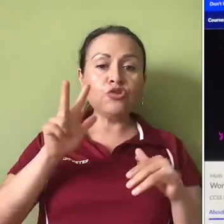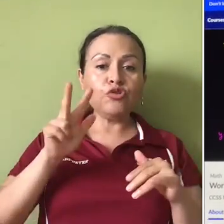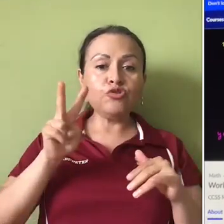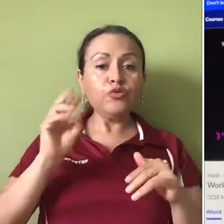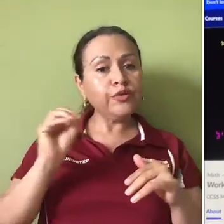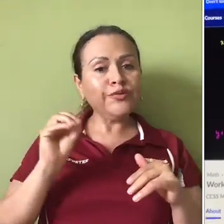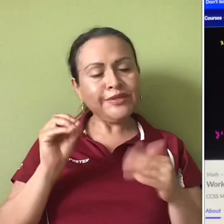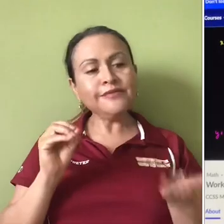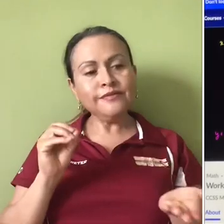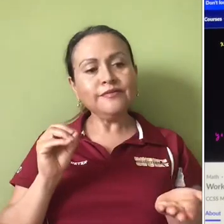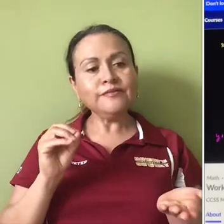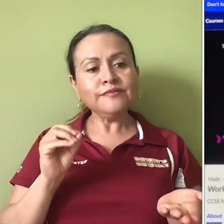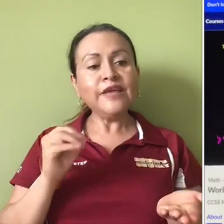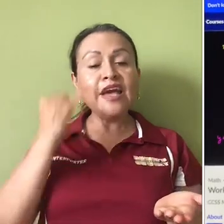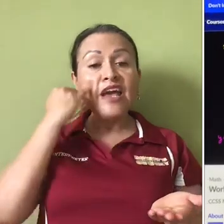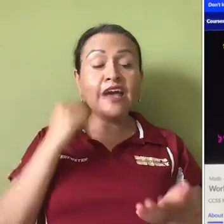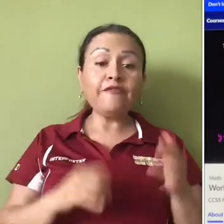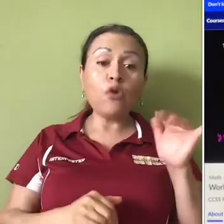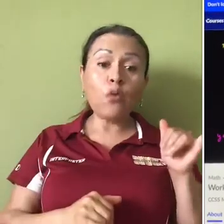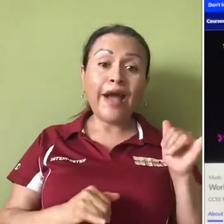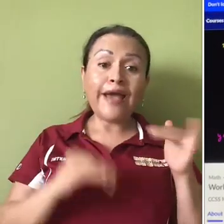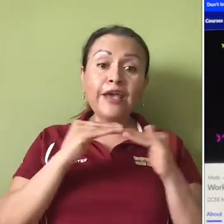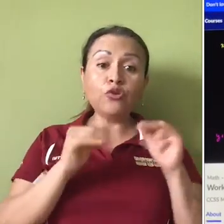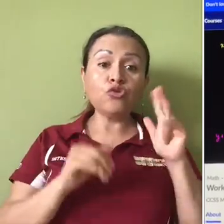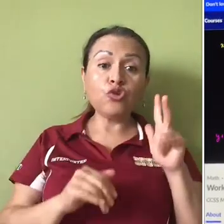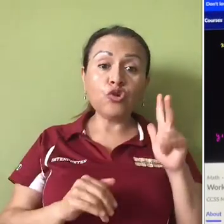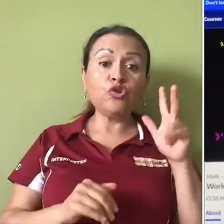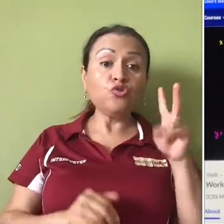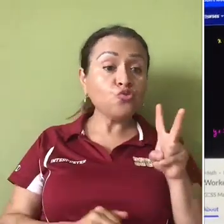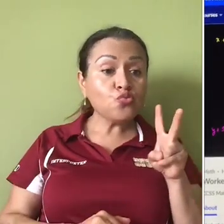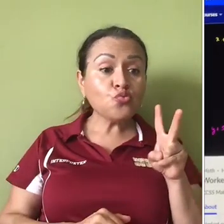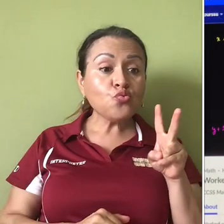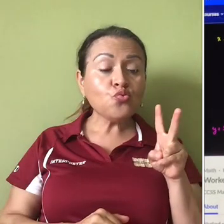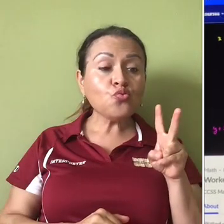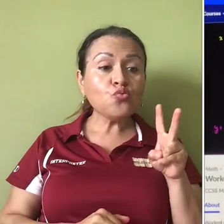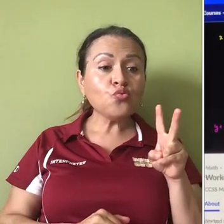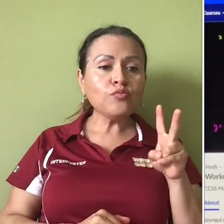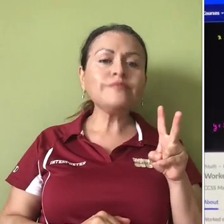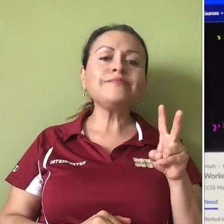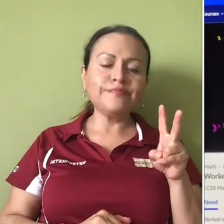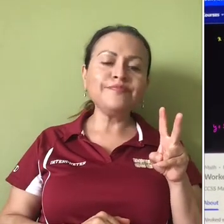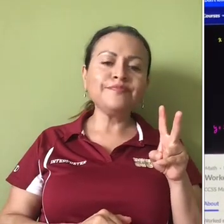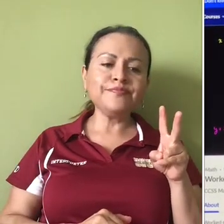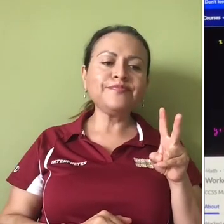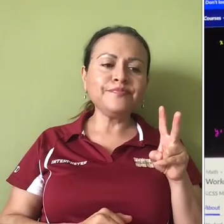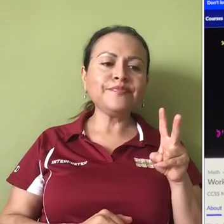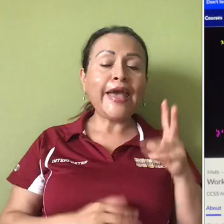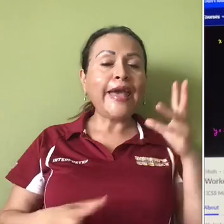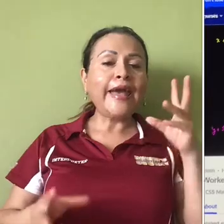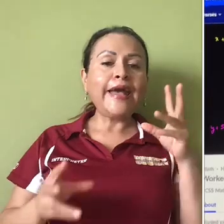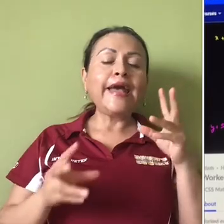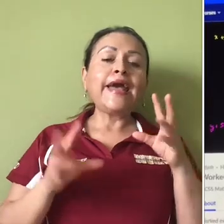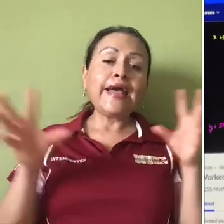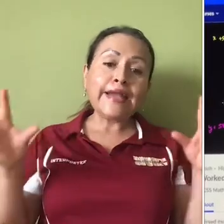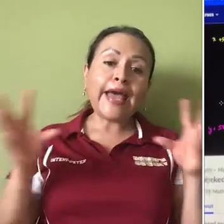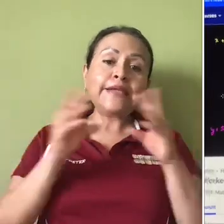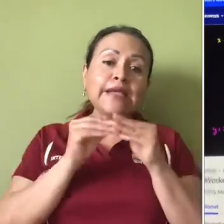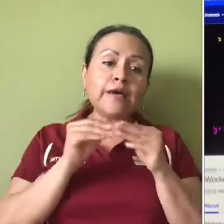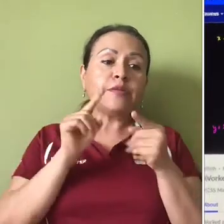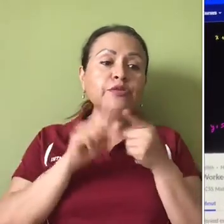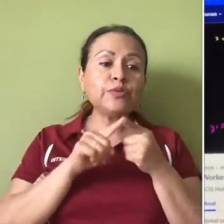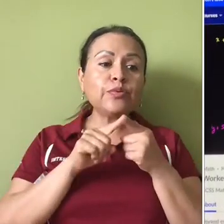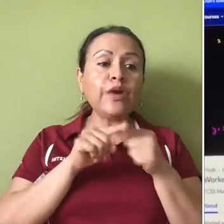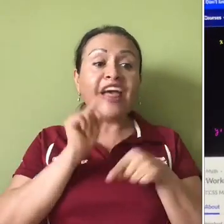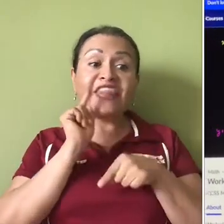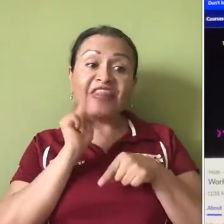32 degrees. Well, if y is 32 degrees, it is complementary. It adds up. It is complementary to this